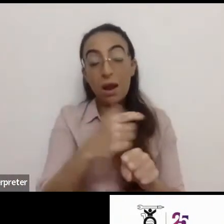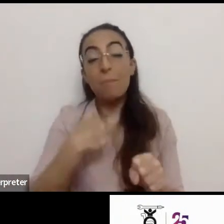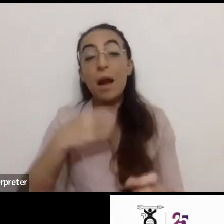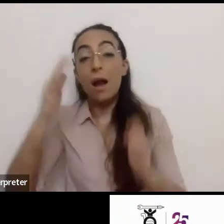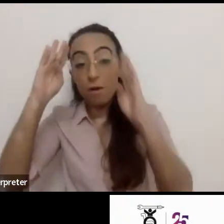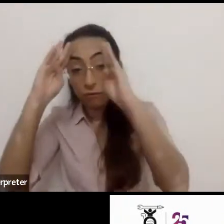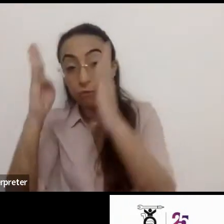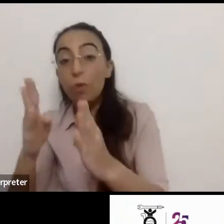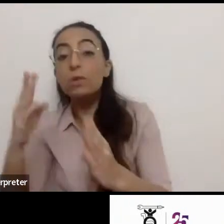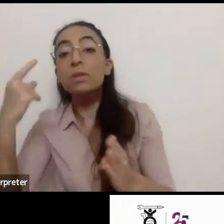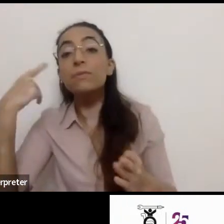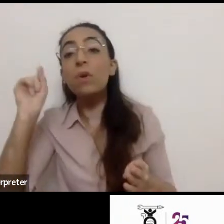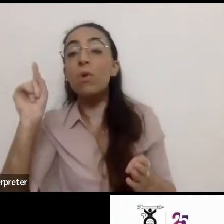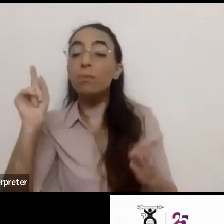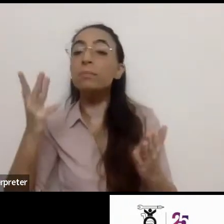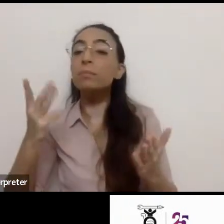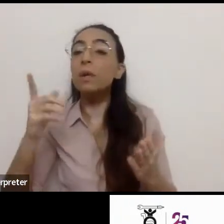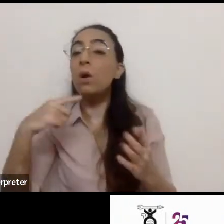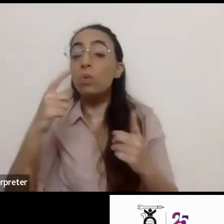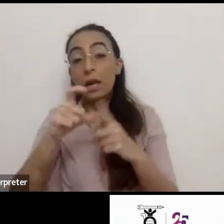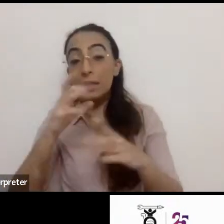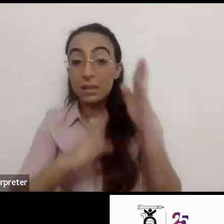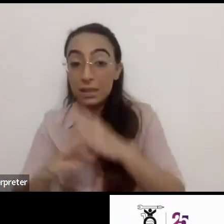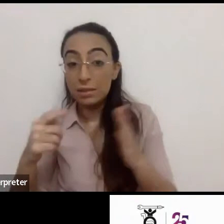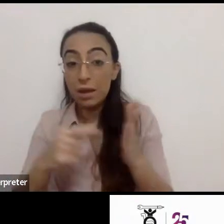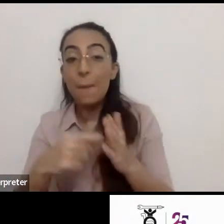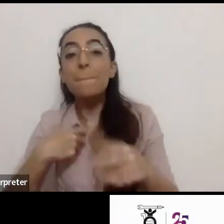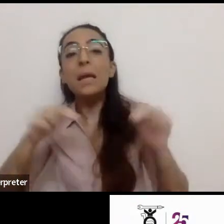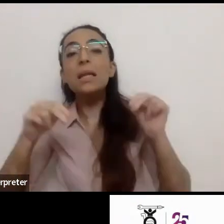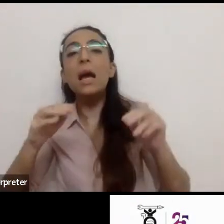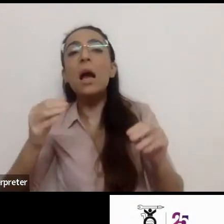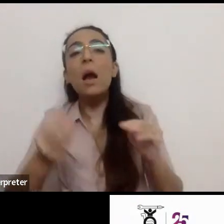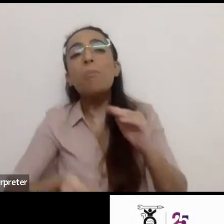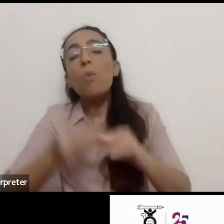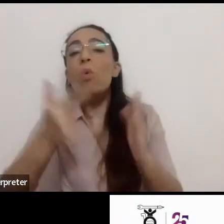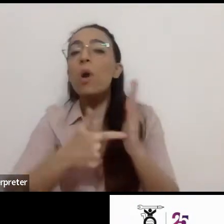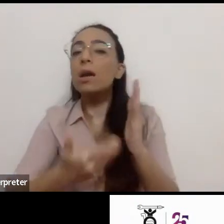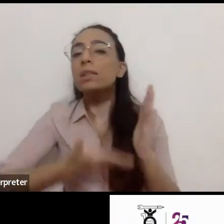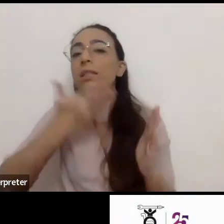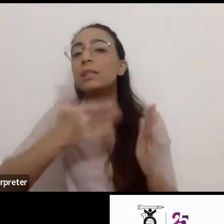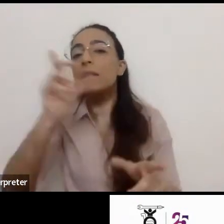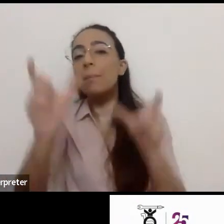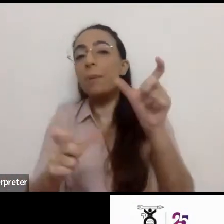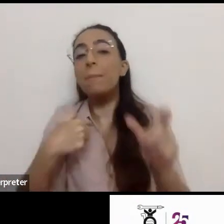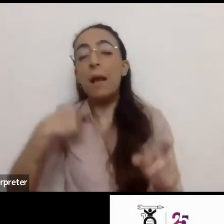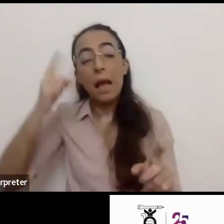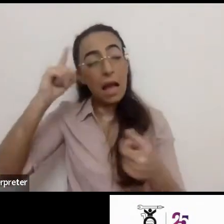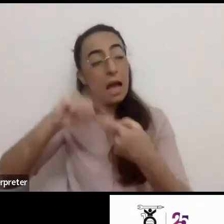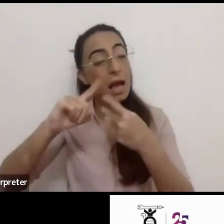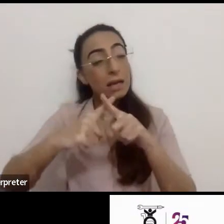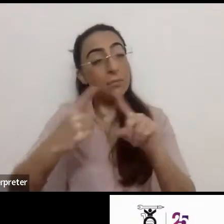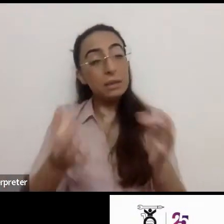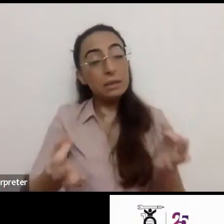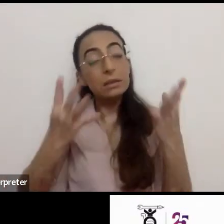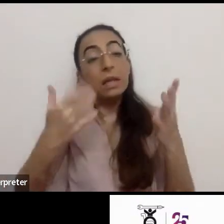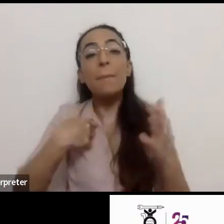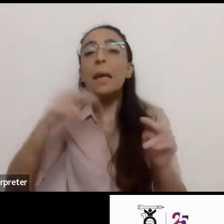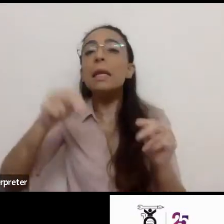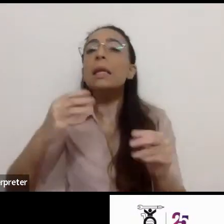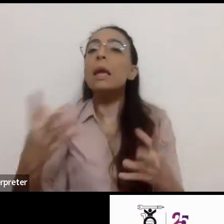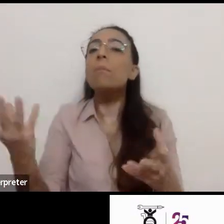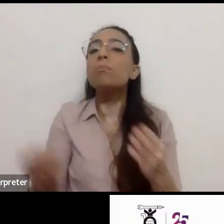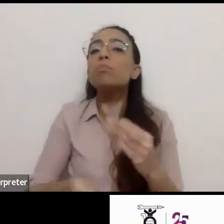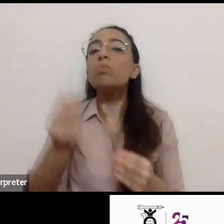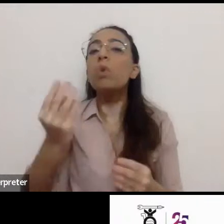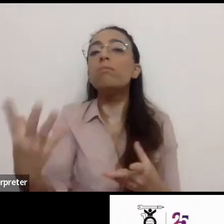in people with disabilities, is we need a lot more trained people. We need a lot more experts who understand this. So one of the things we try to do is